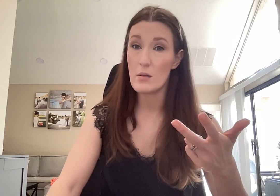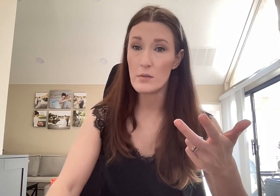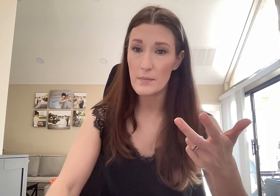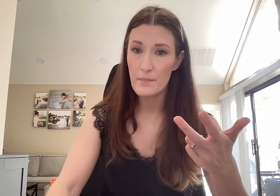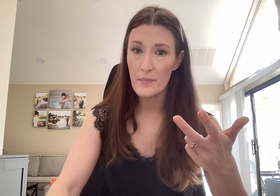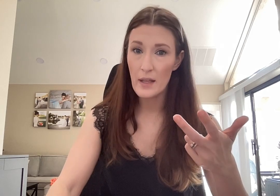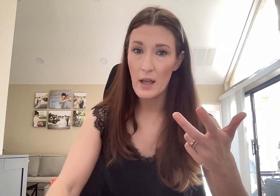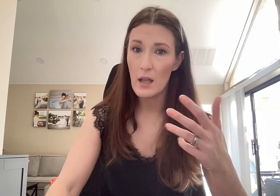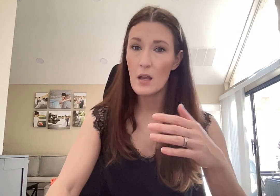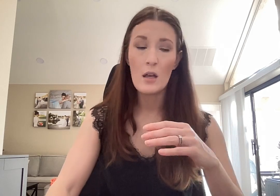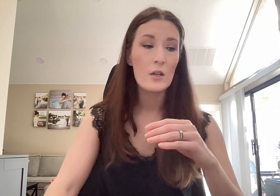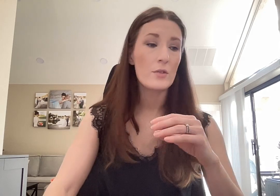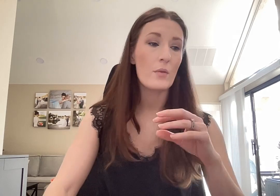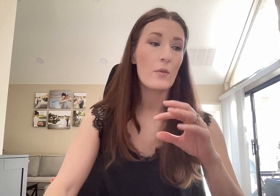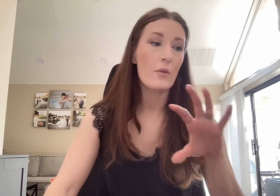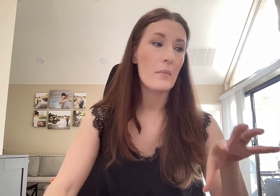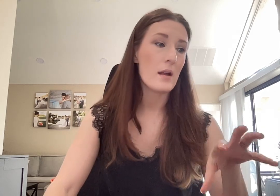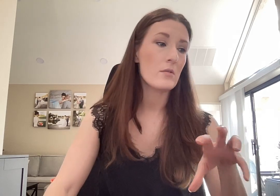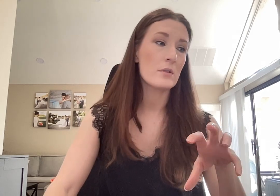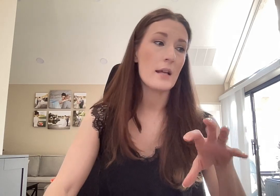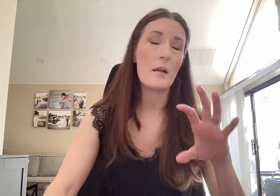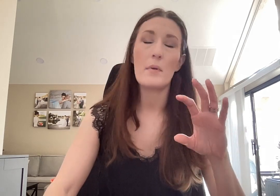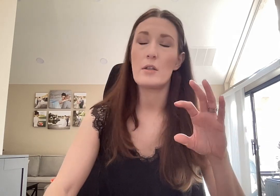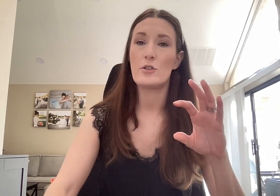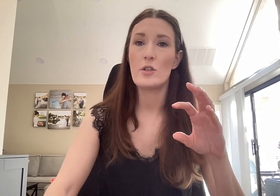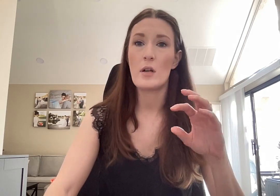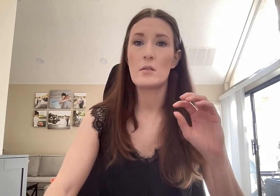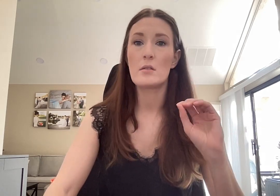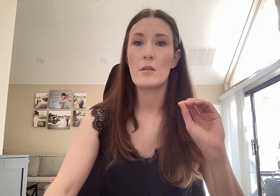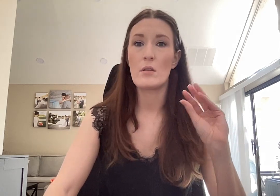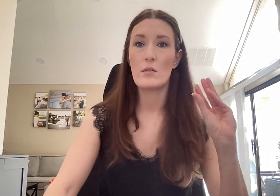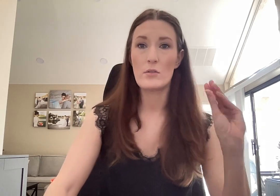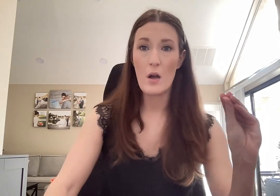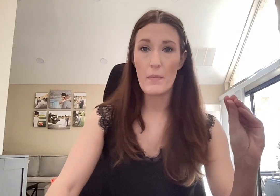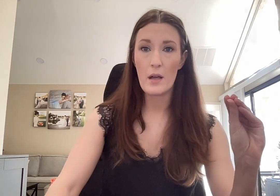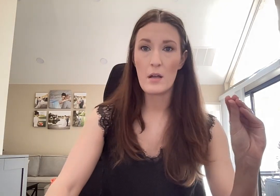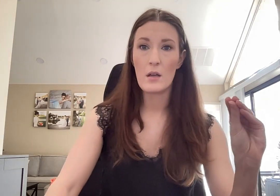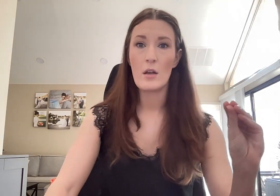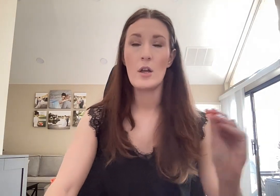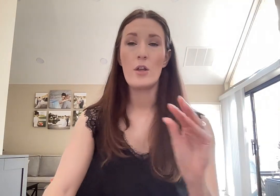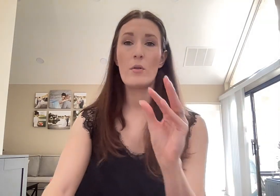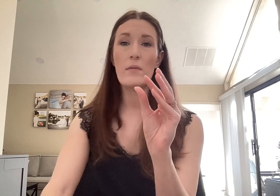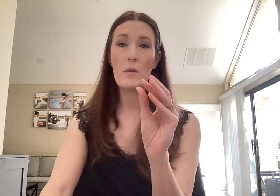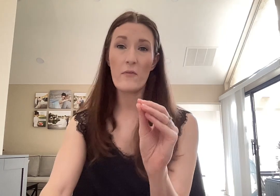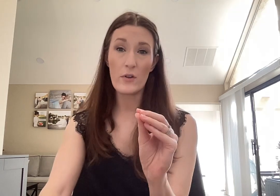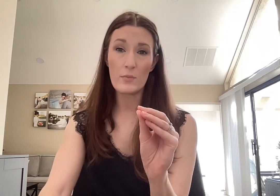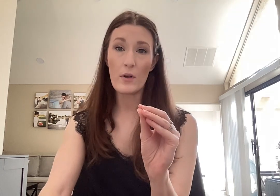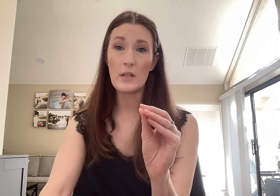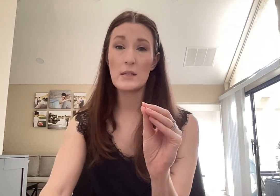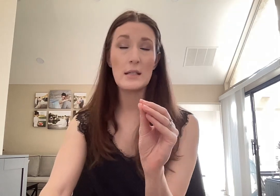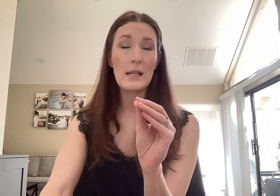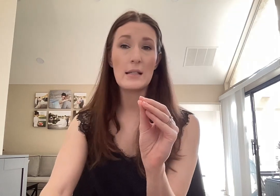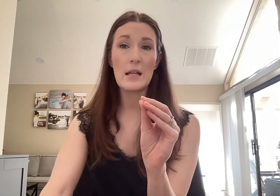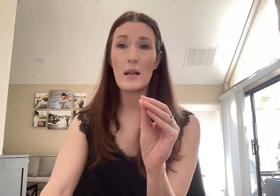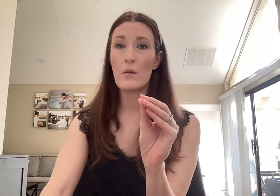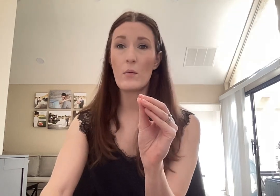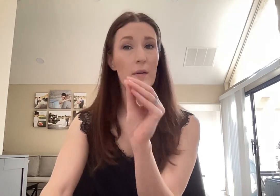ratios. Okay, so the grammatical setup is just topic. You give the first part of the statistic, whatever